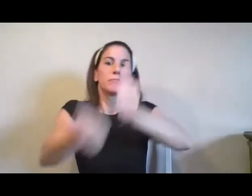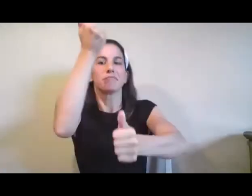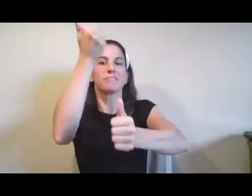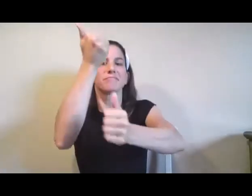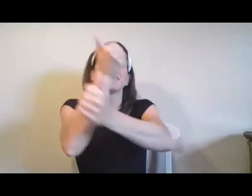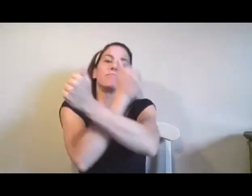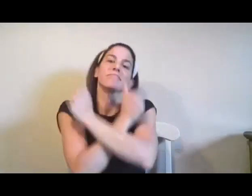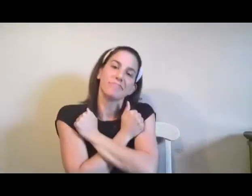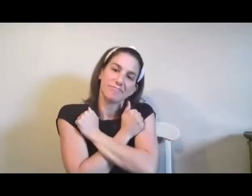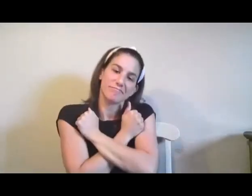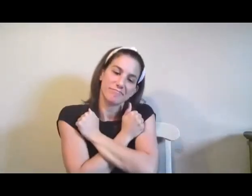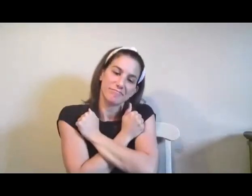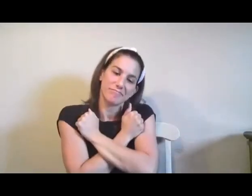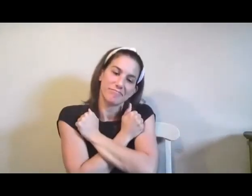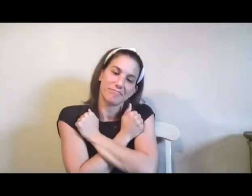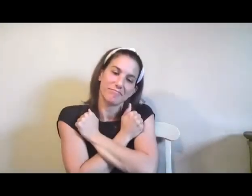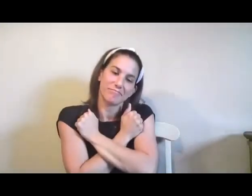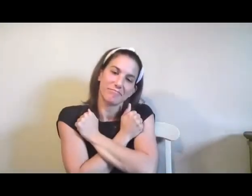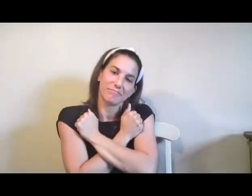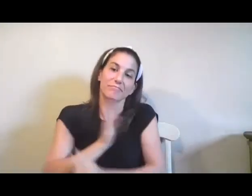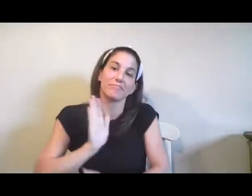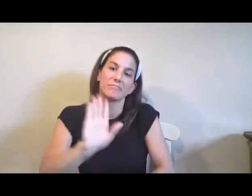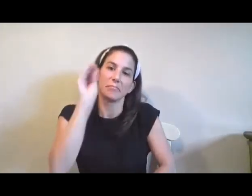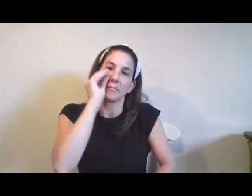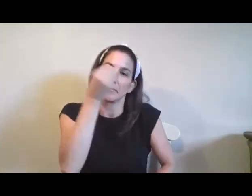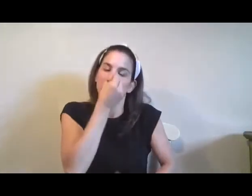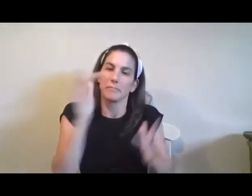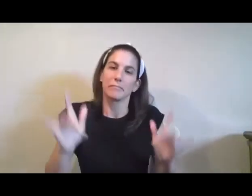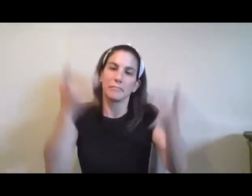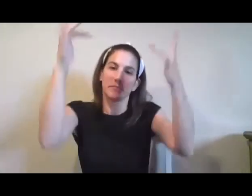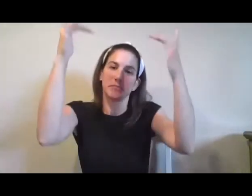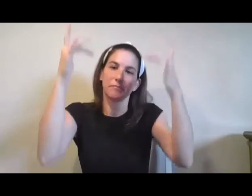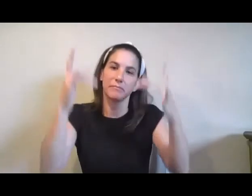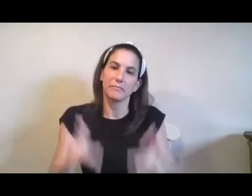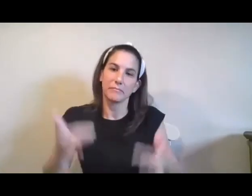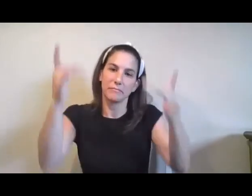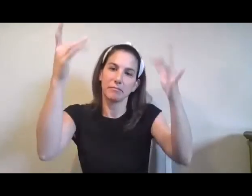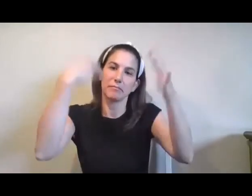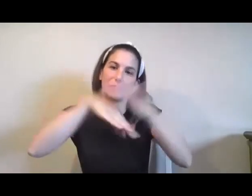loved." Her blooms shimmered in the sun.